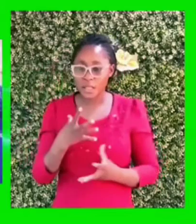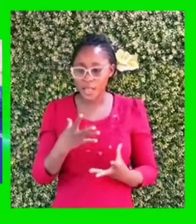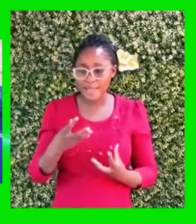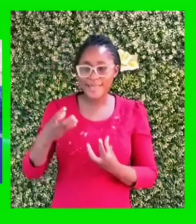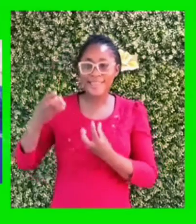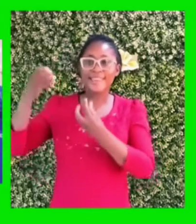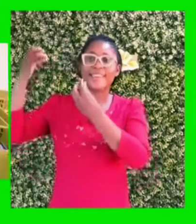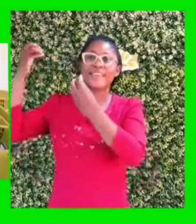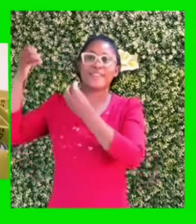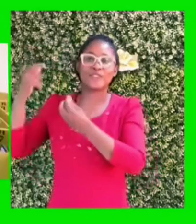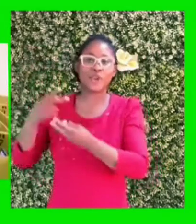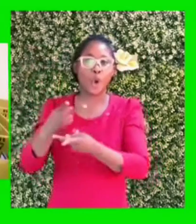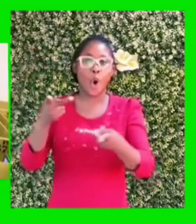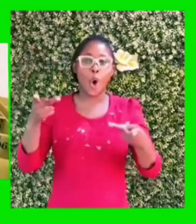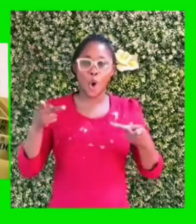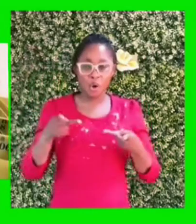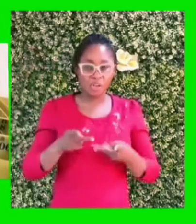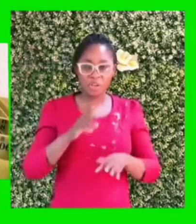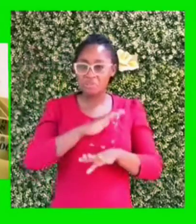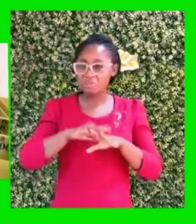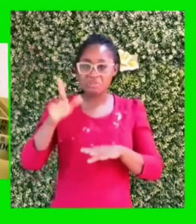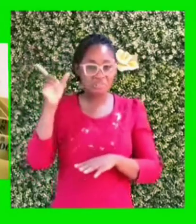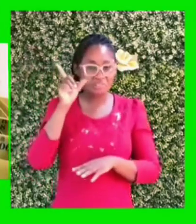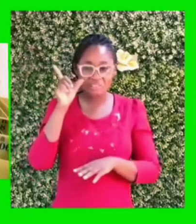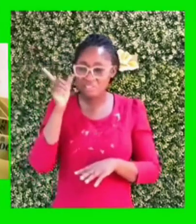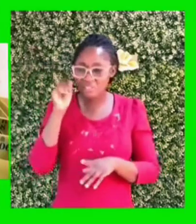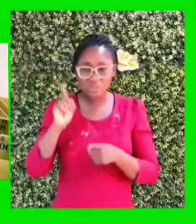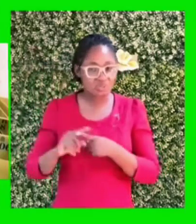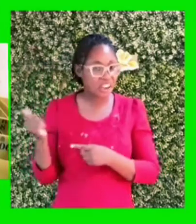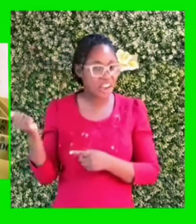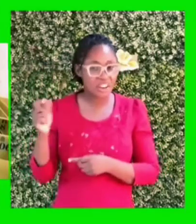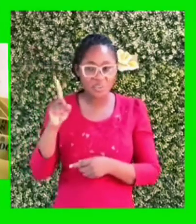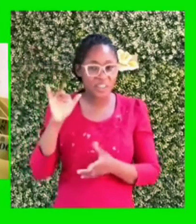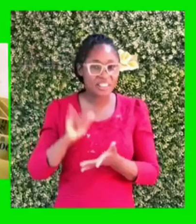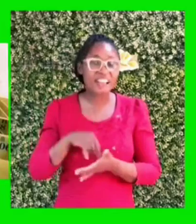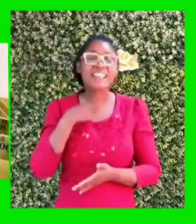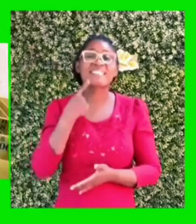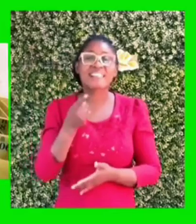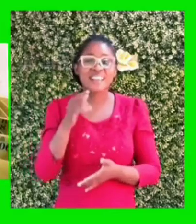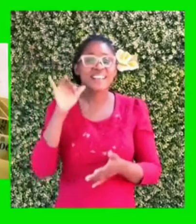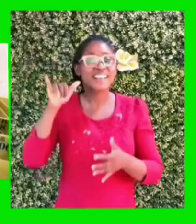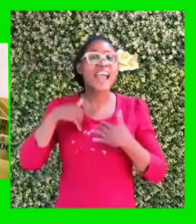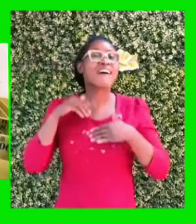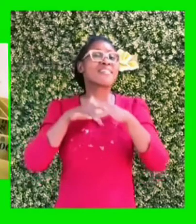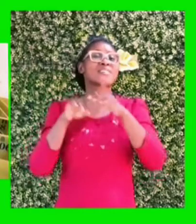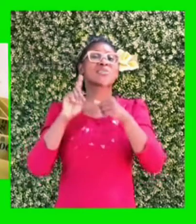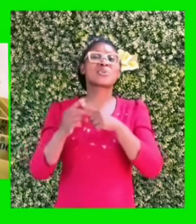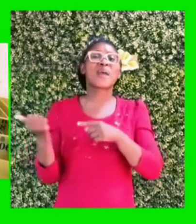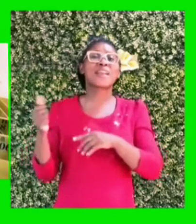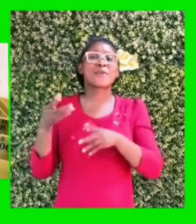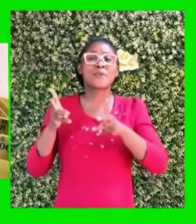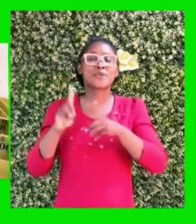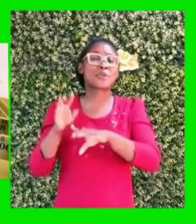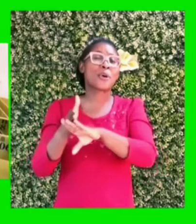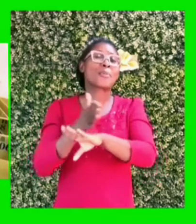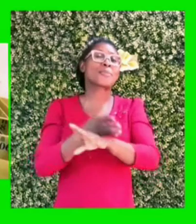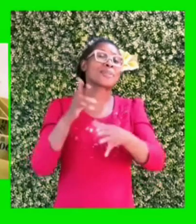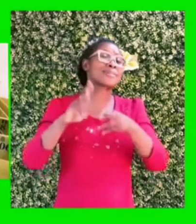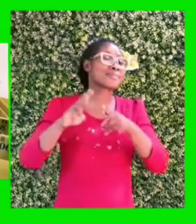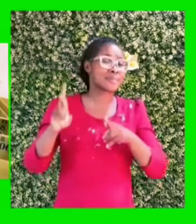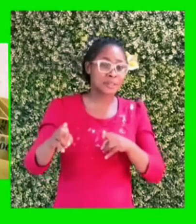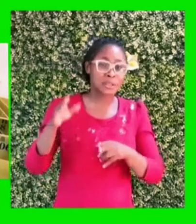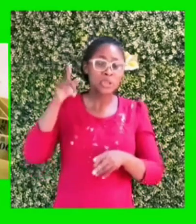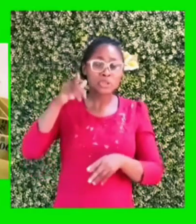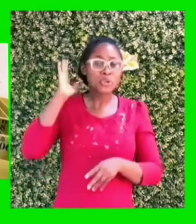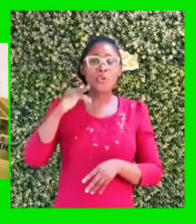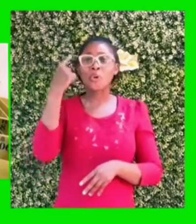the examination hall. Do not listen to anyone who claims to have access to any means of upgrading results. You